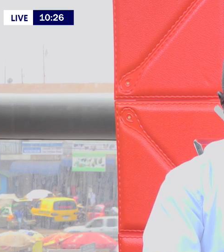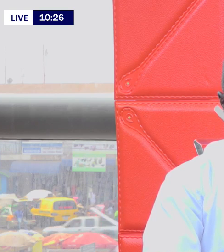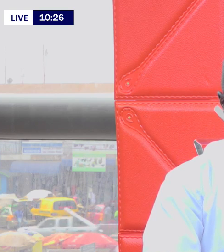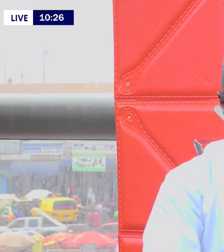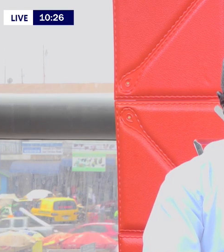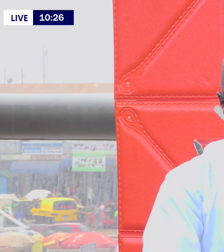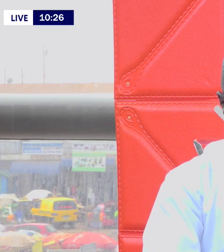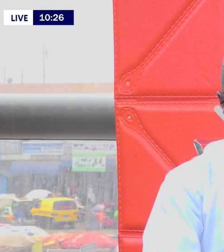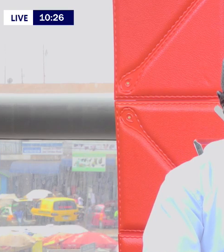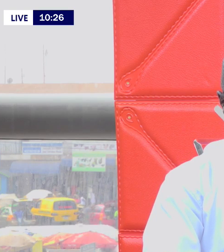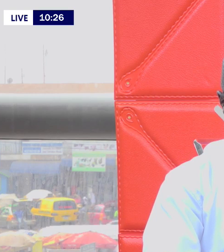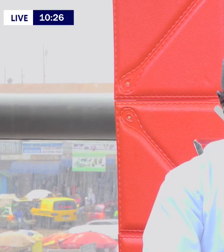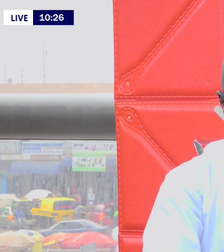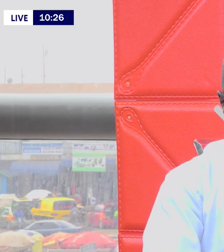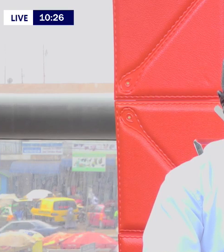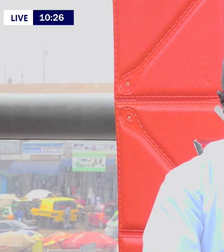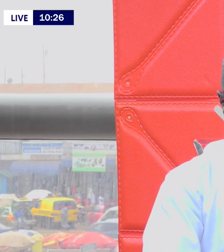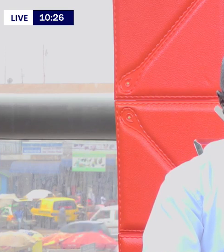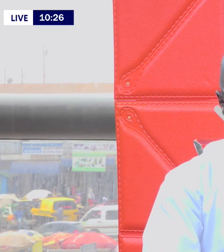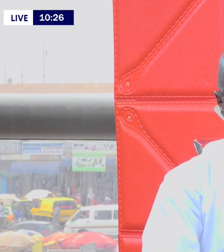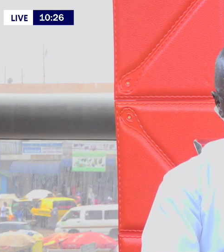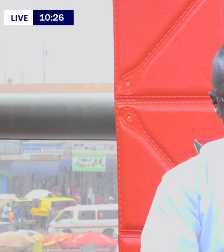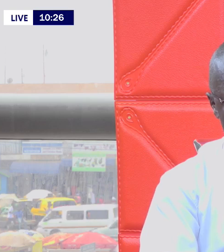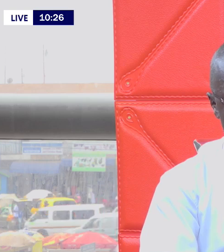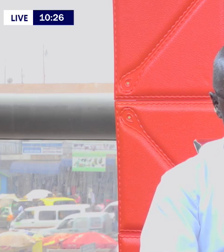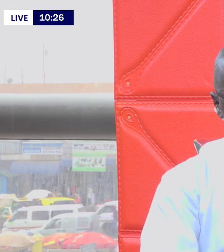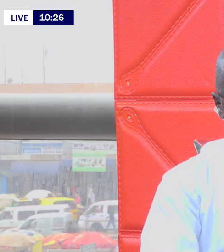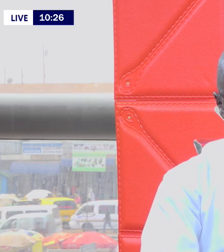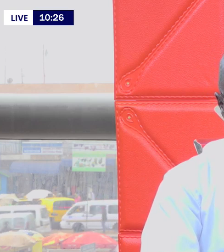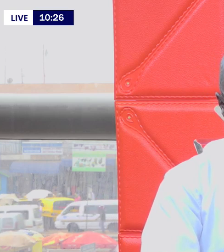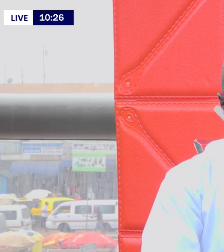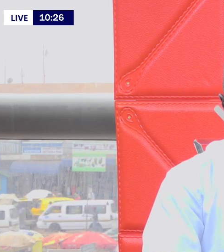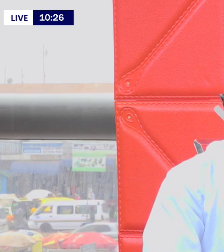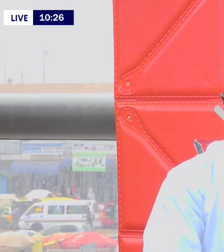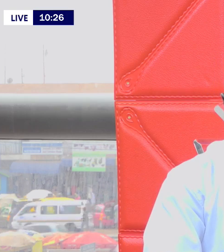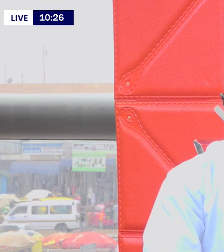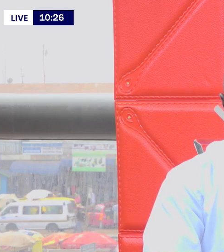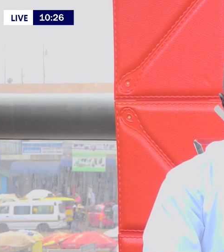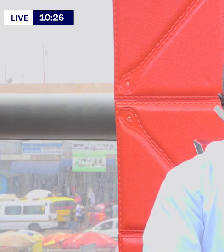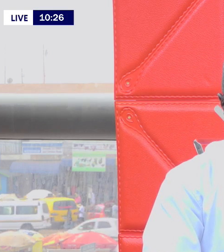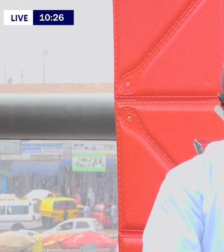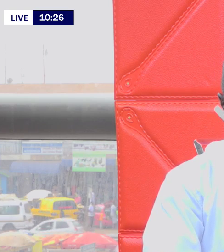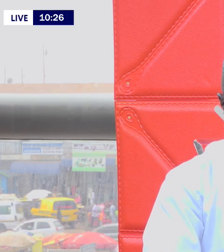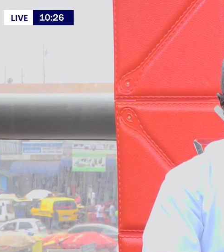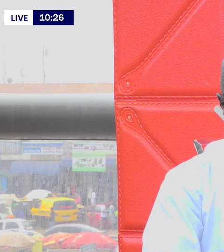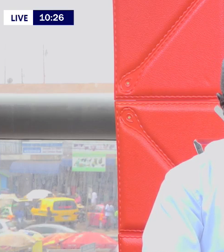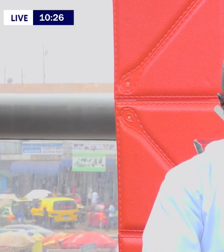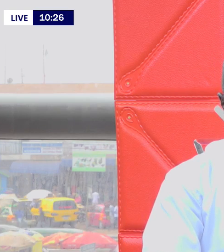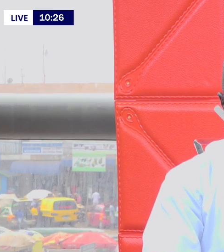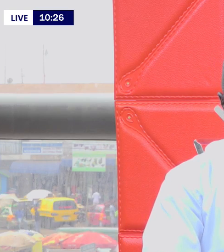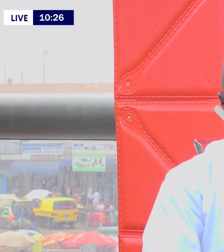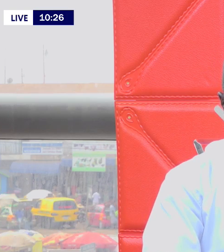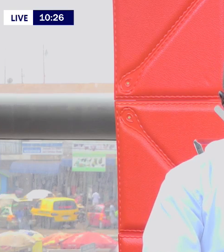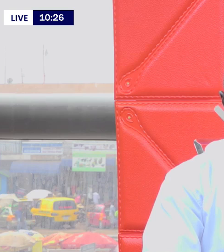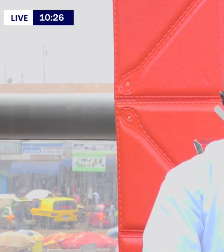thanks. Go also then so OPK will go. So Mahama and the NDC have already lost their 2020 elections. They